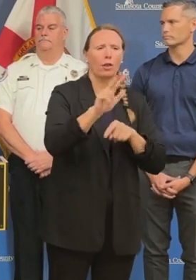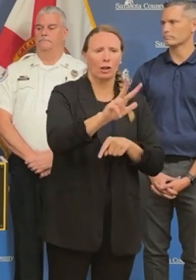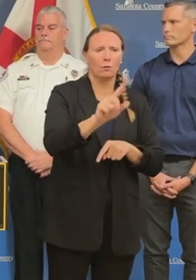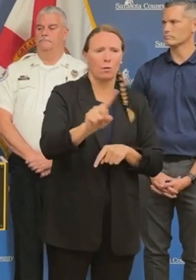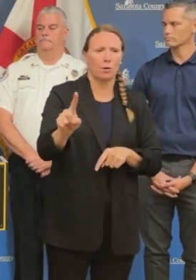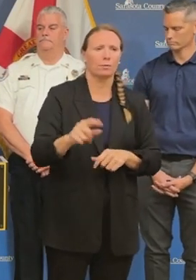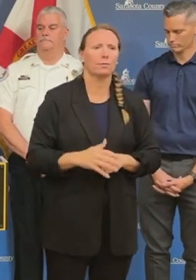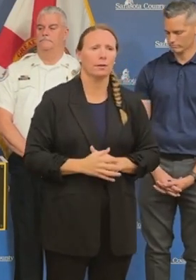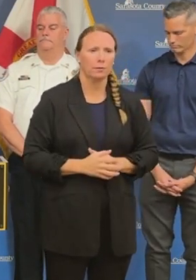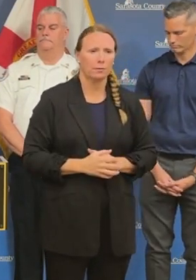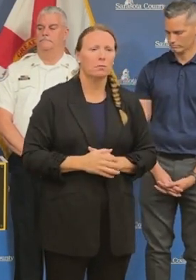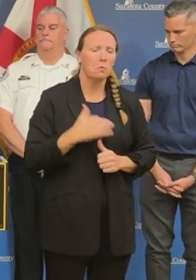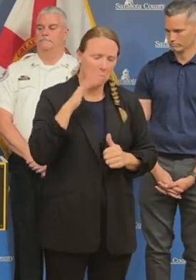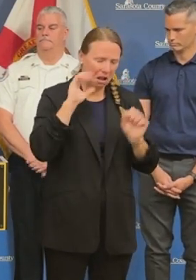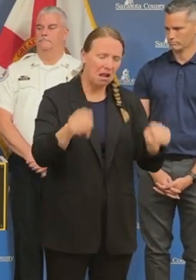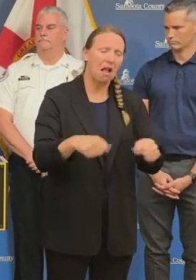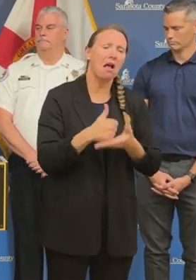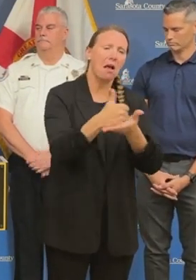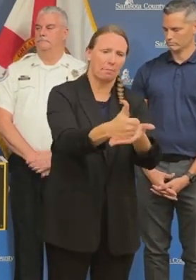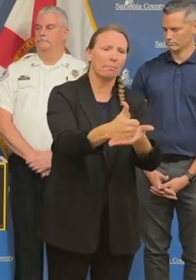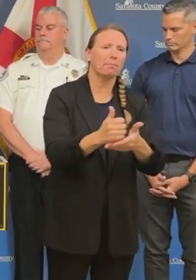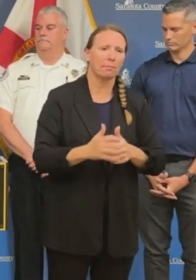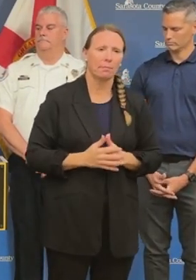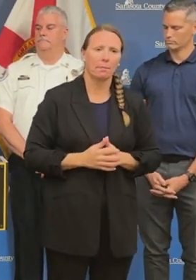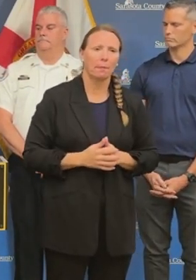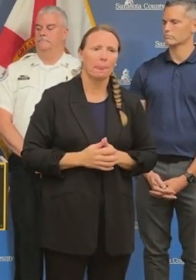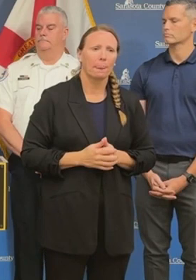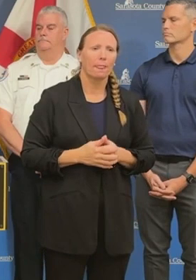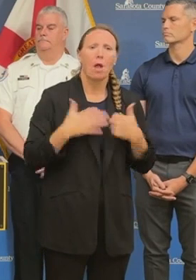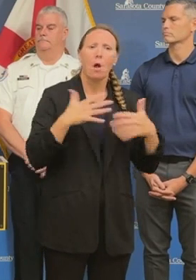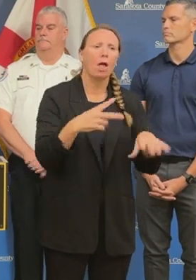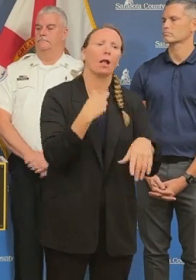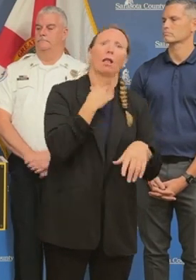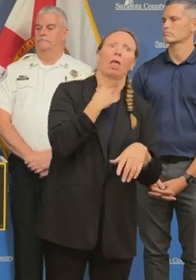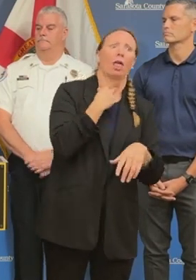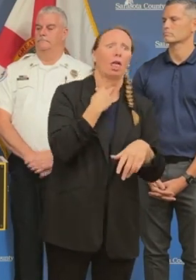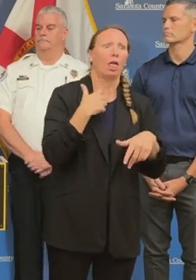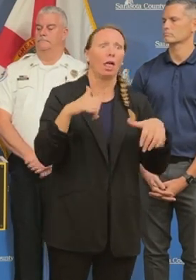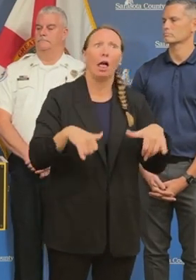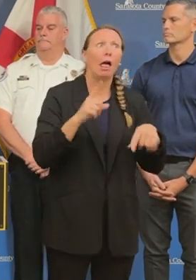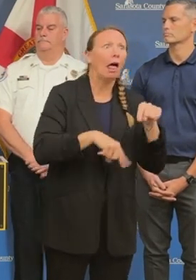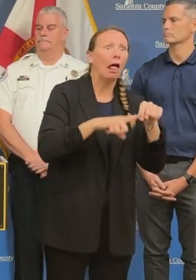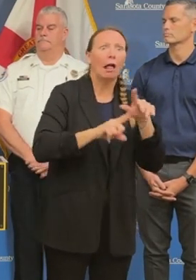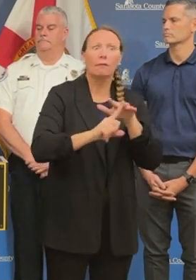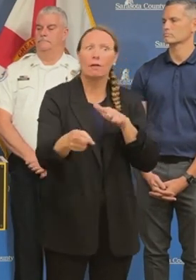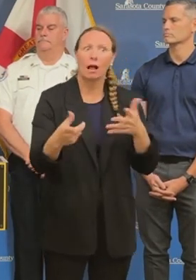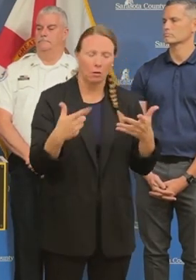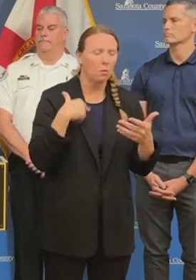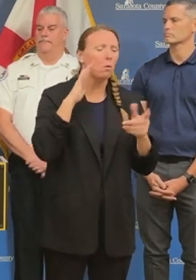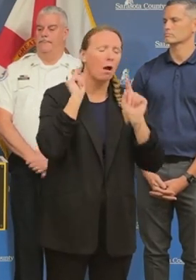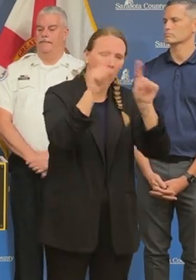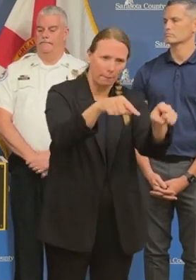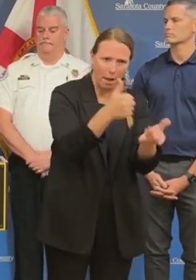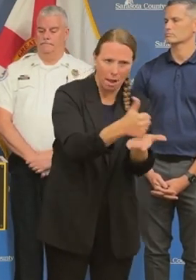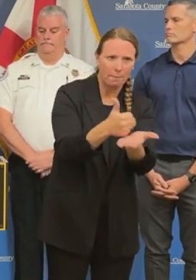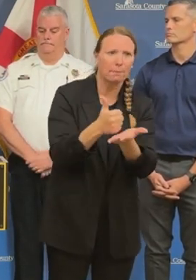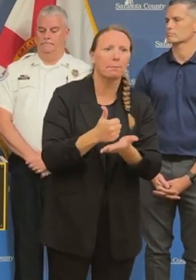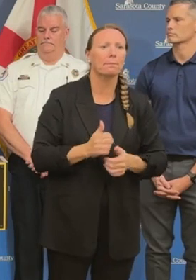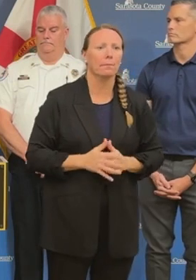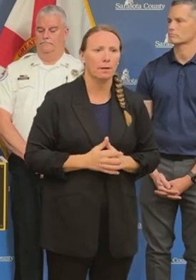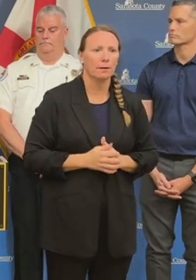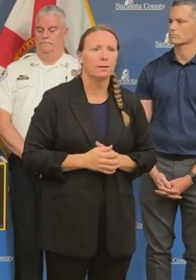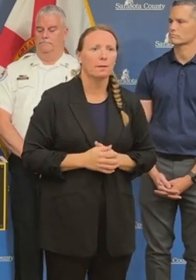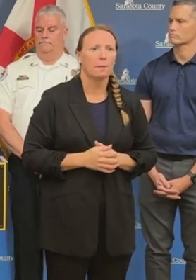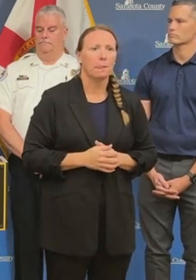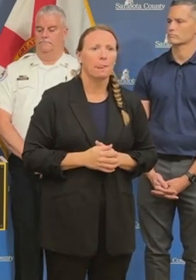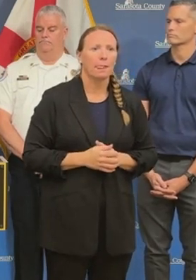anybody to not be able to get to an evacuation center if they need to get there. Evacuation centers are not hotels, so